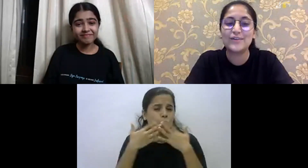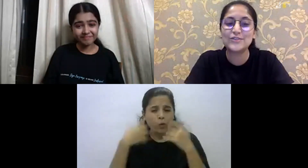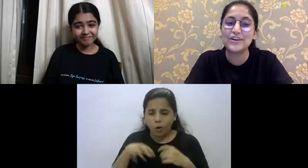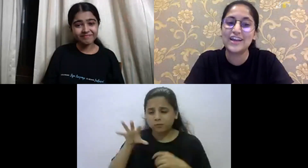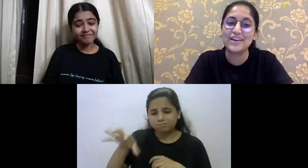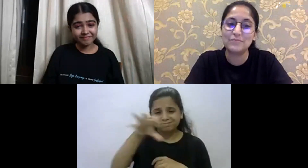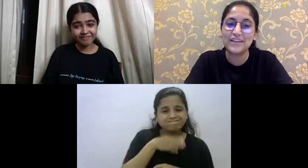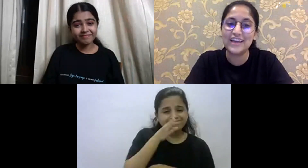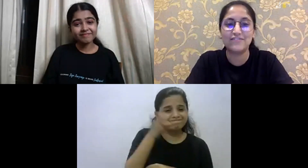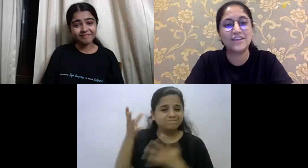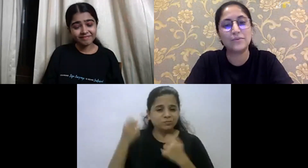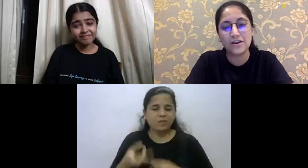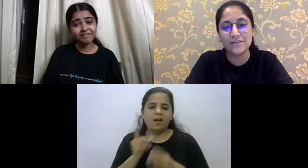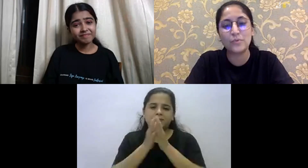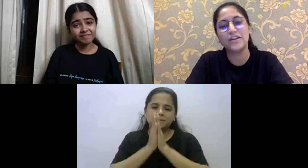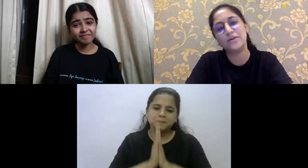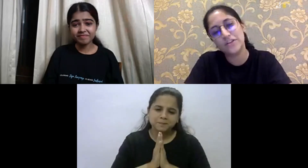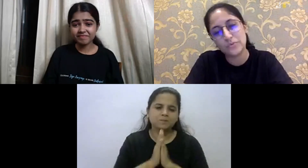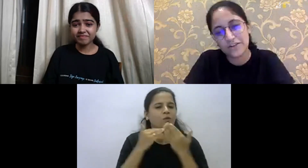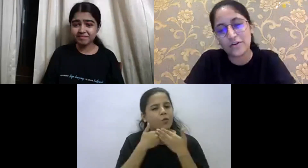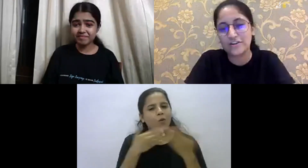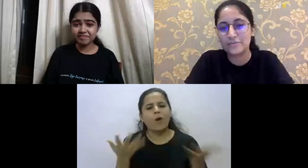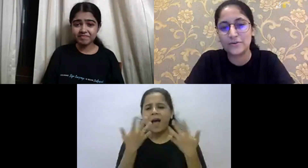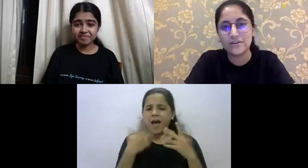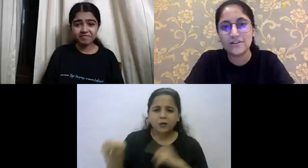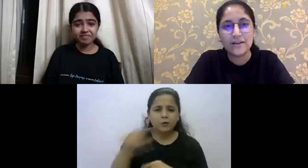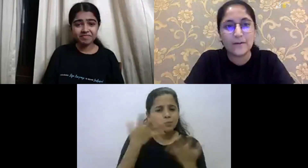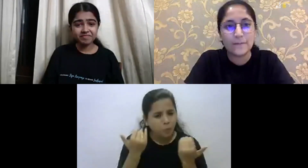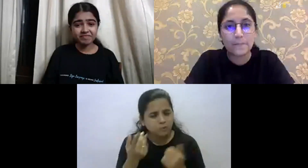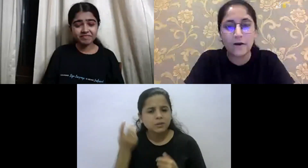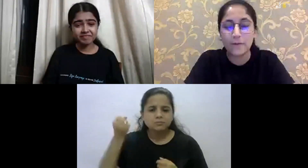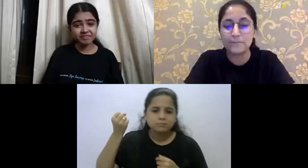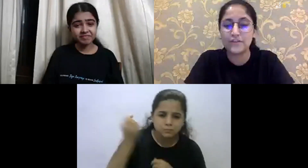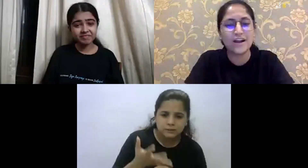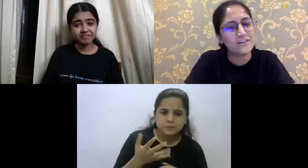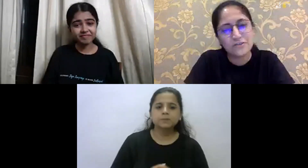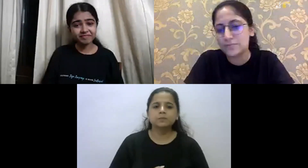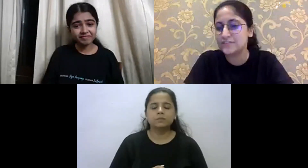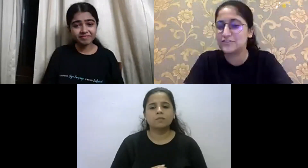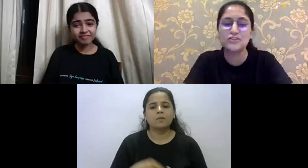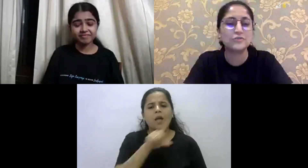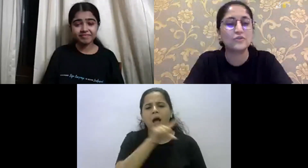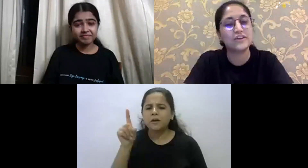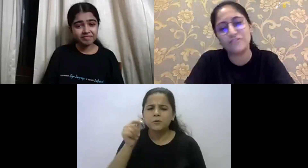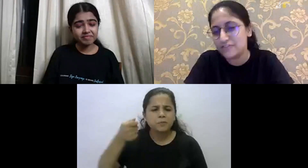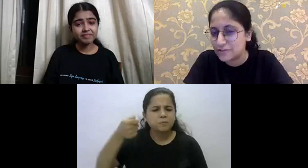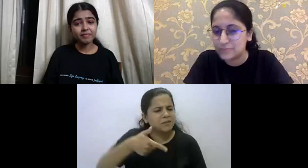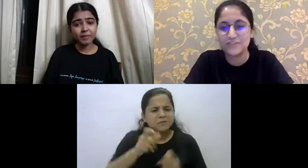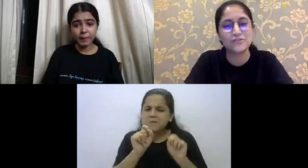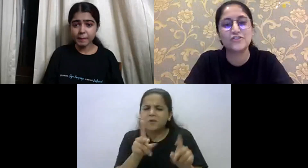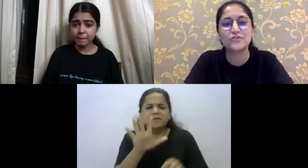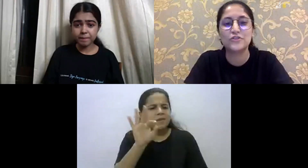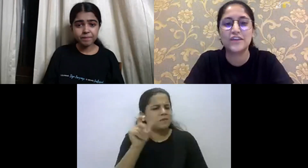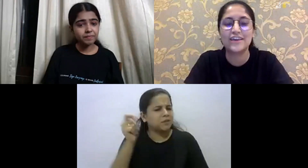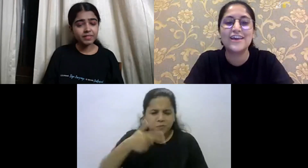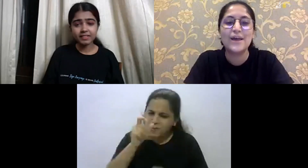So again, appealing everyone, whatever you can contribute. 100 rupees is also okay, 50 rupees